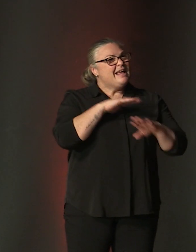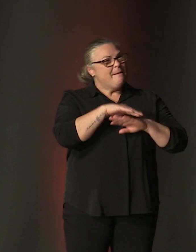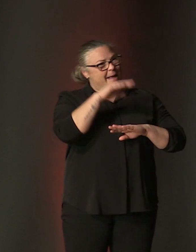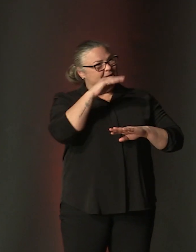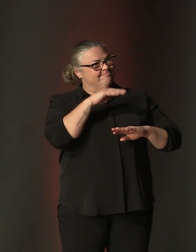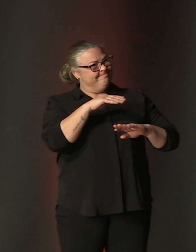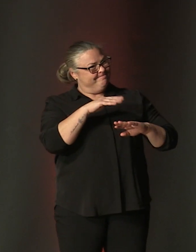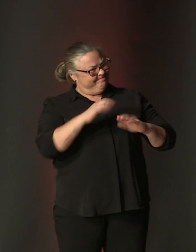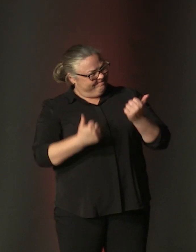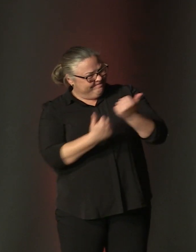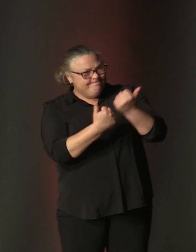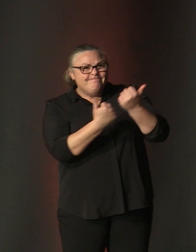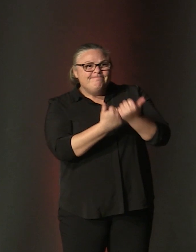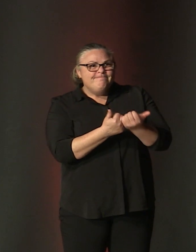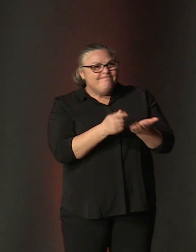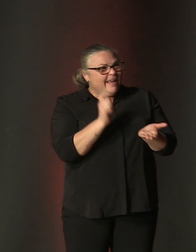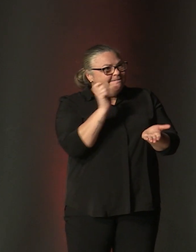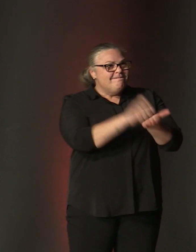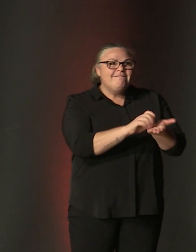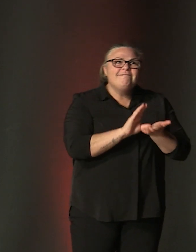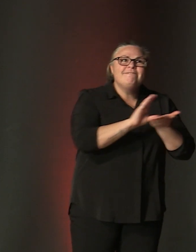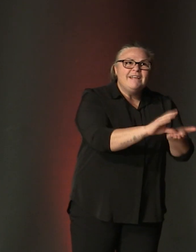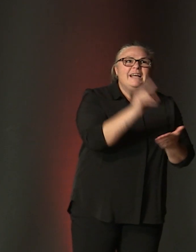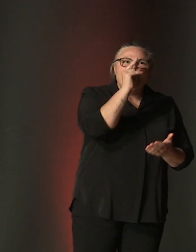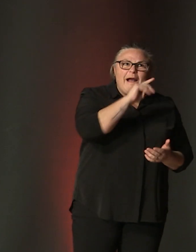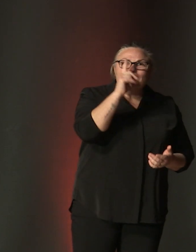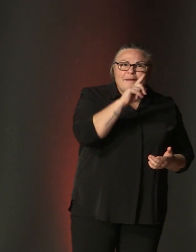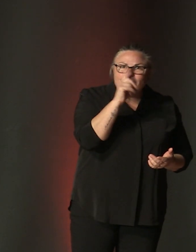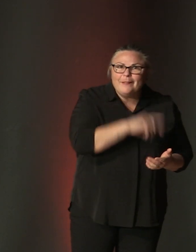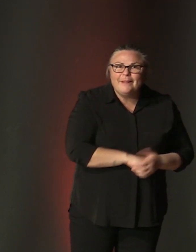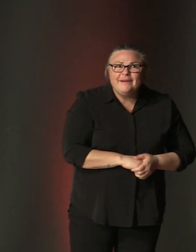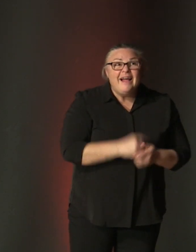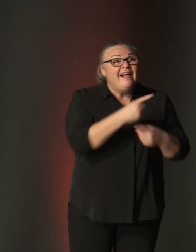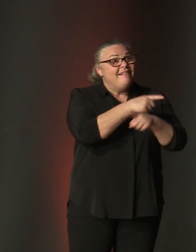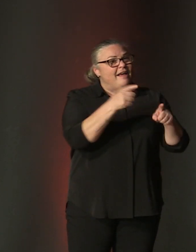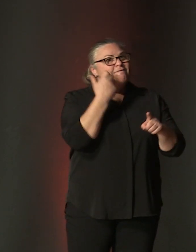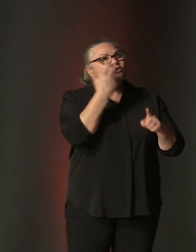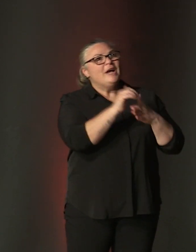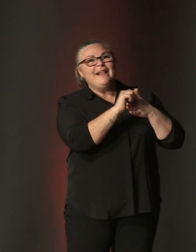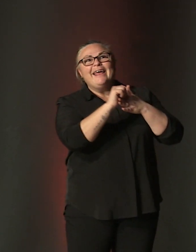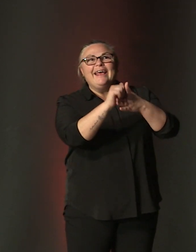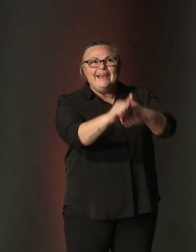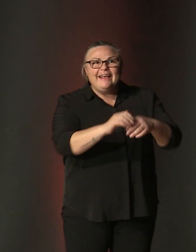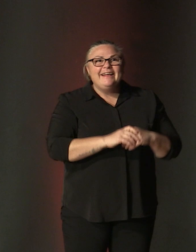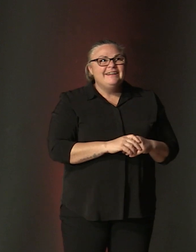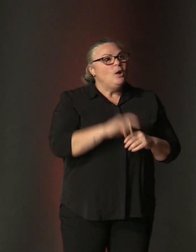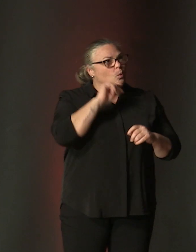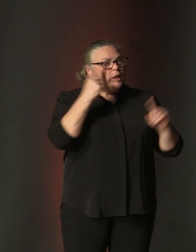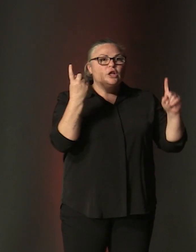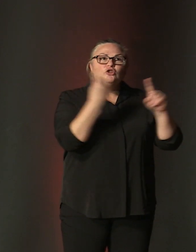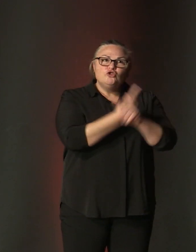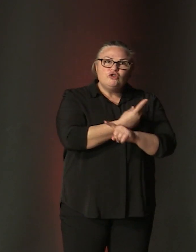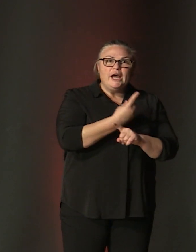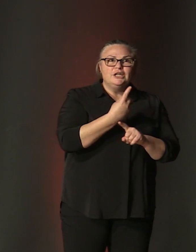people. They are our future leaders and our future change makers. They are the ones who will